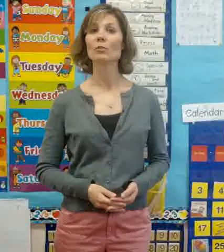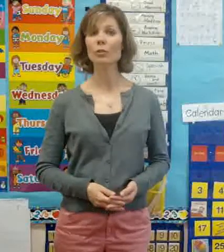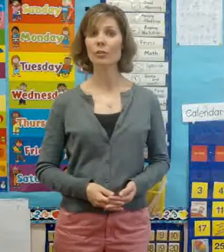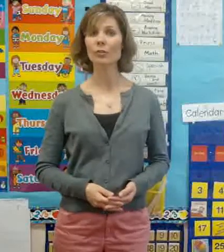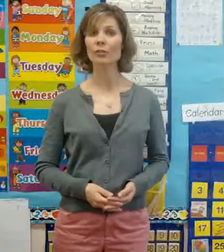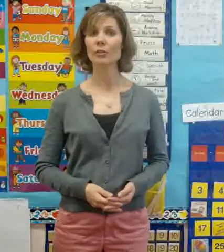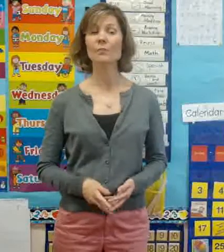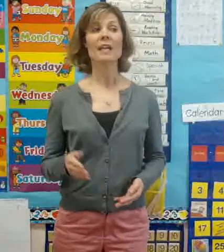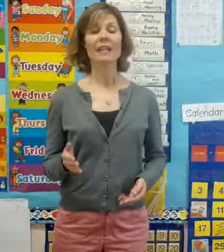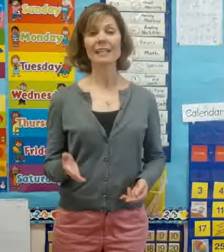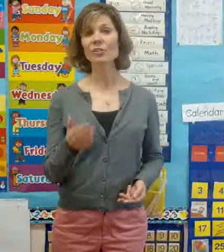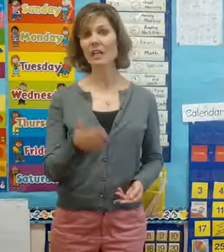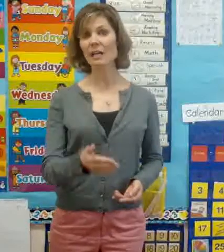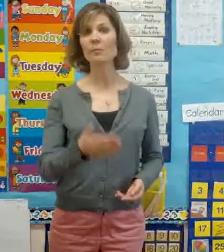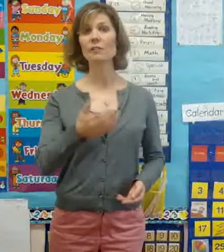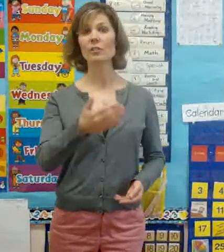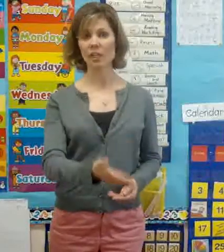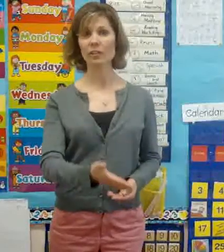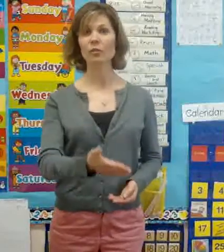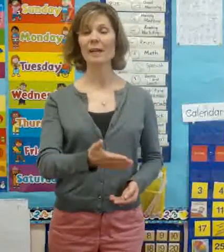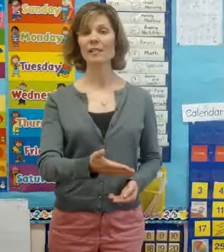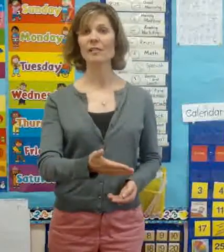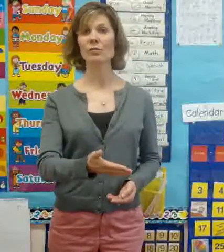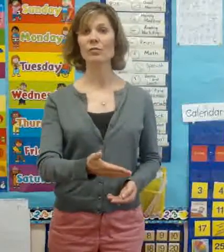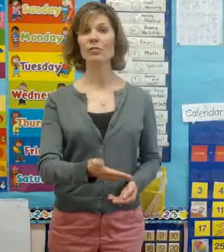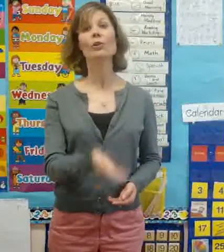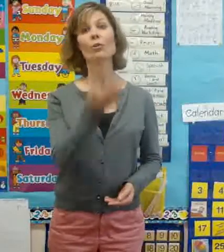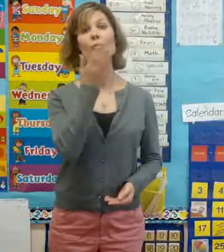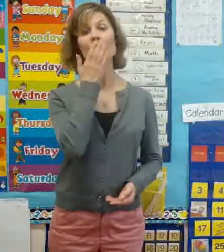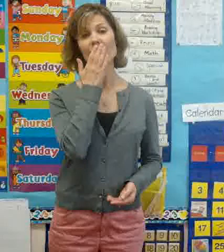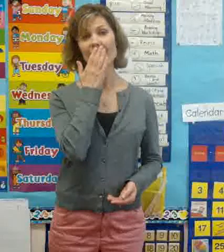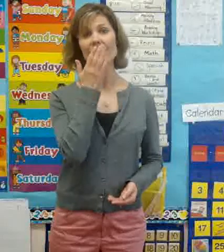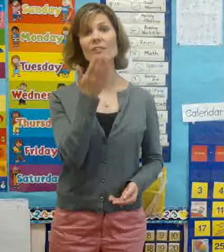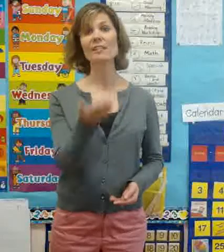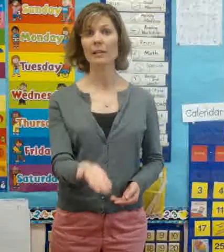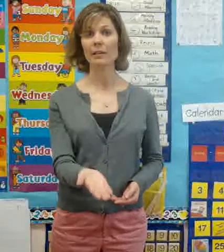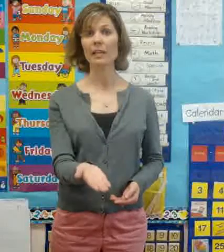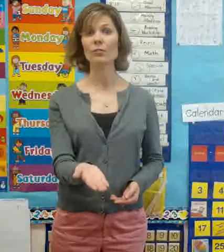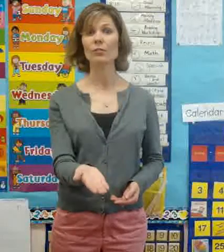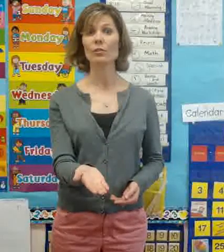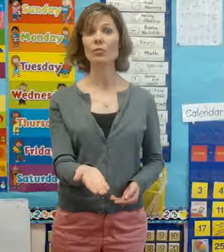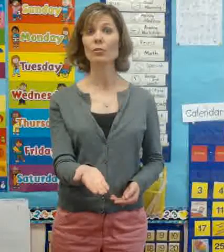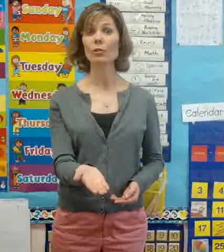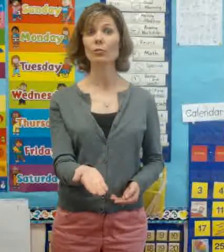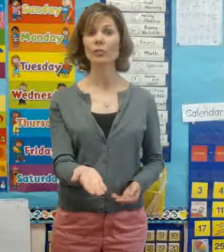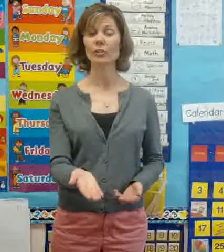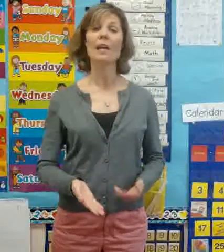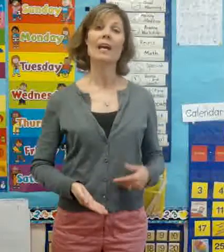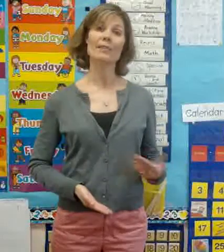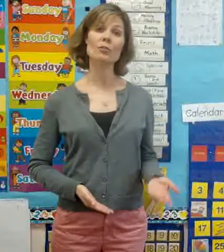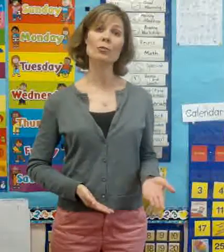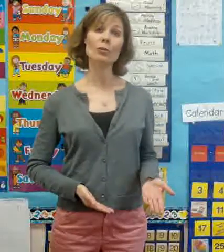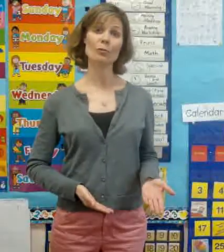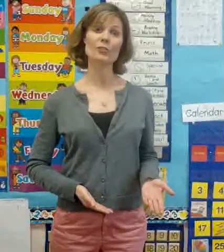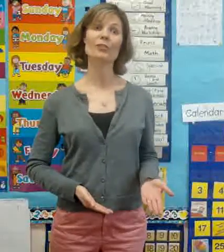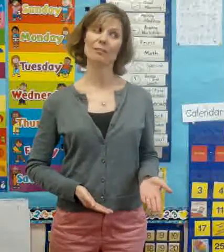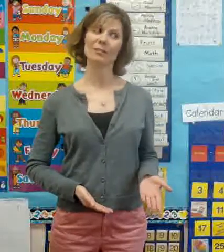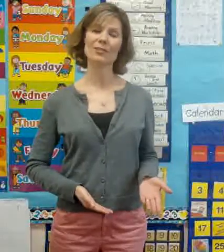door holder, each time the child passes through the door holder, they have to sign thank you to the door holder, and the door holder in